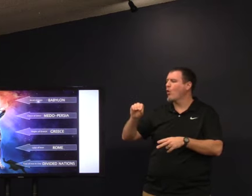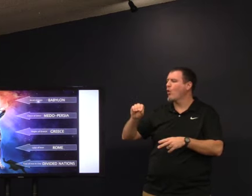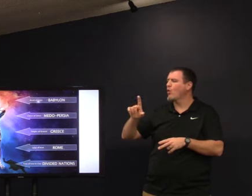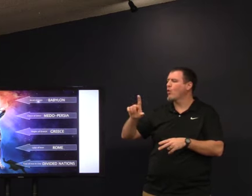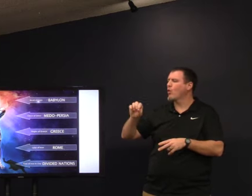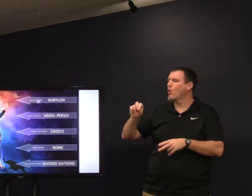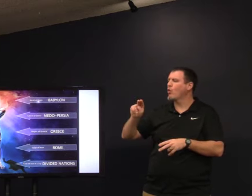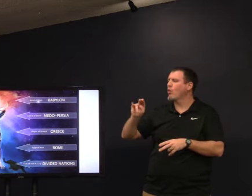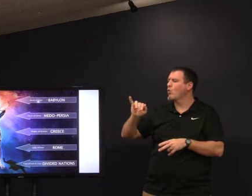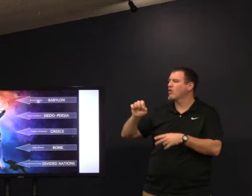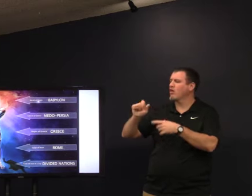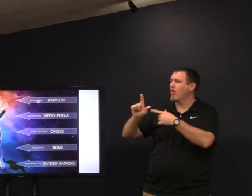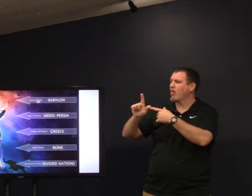Most of the time,